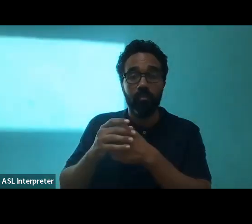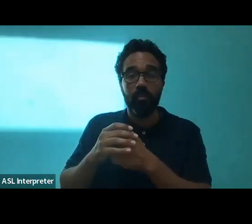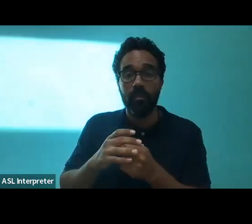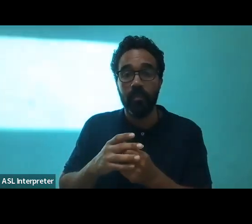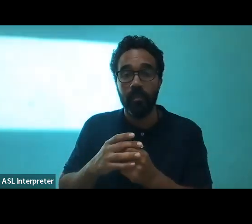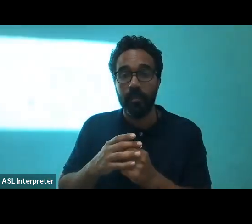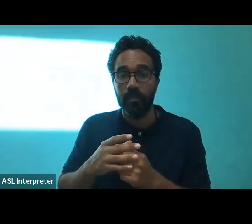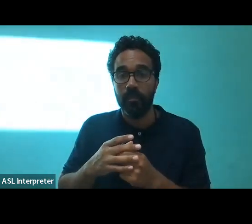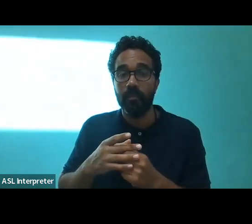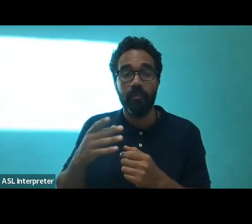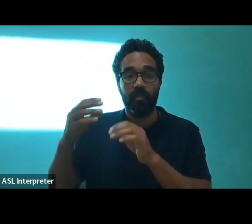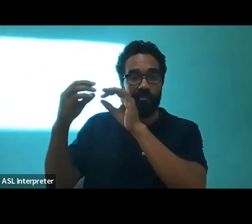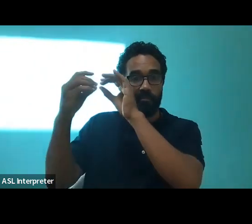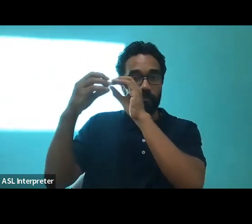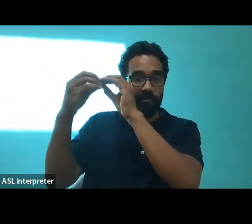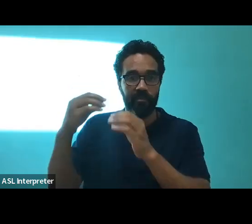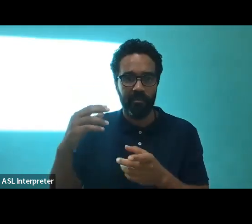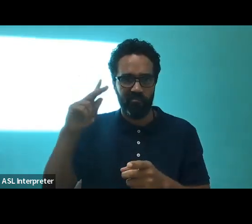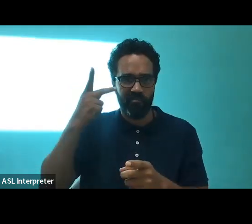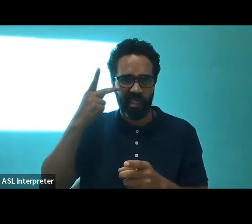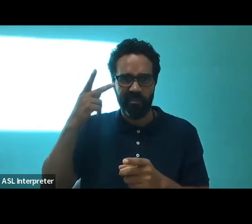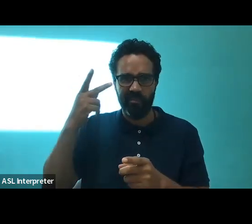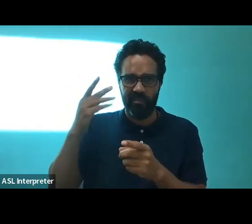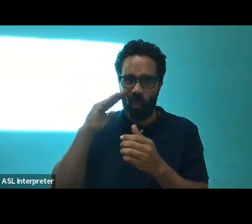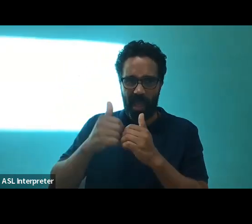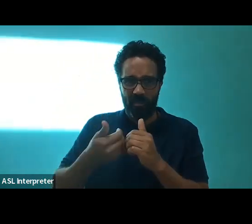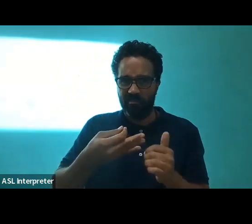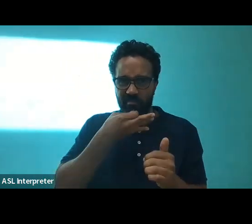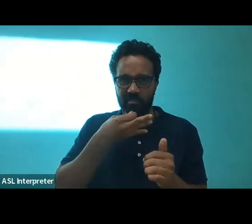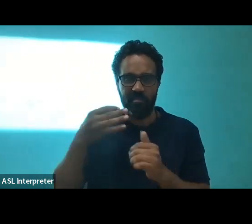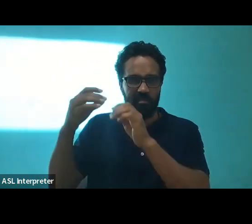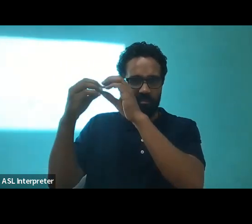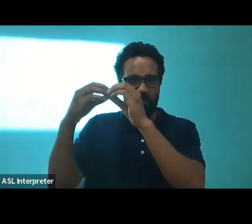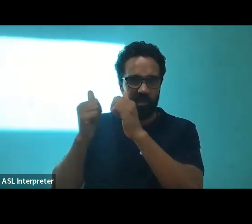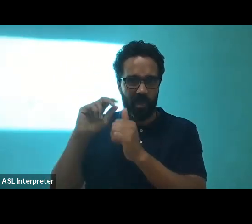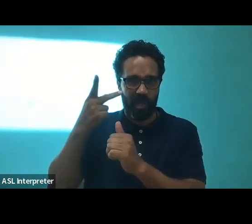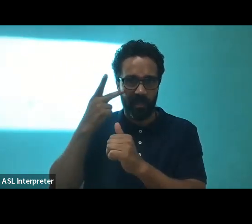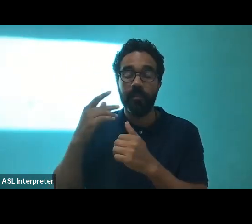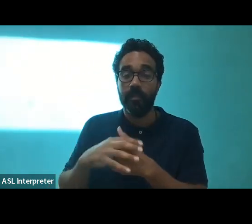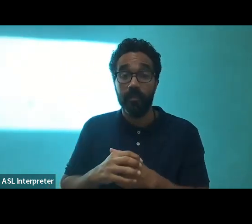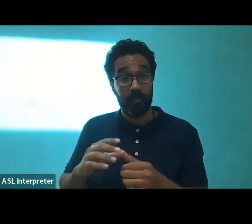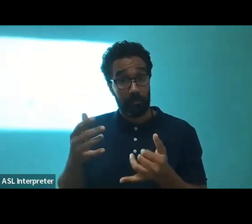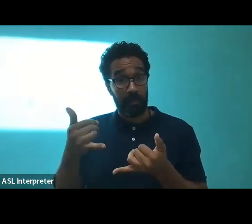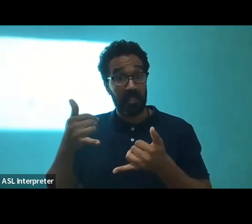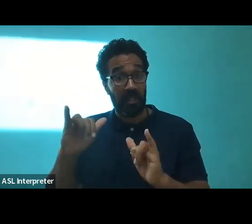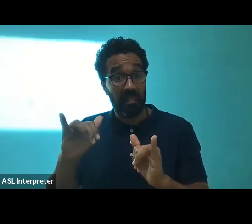just because they had the ability to do that, and the staff, which they still operate. And now